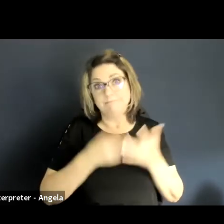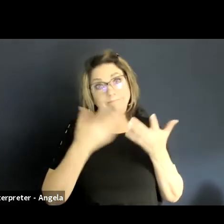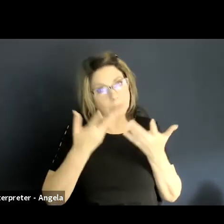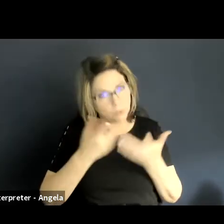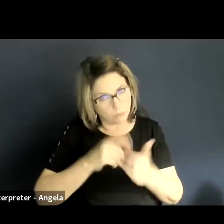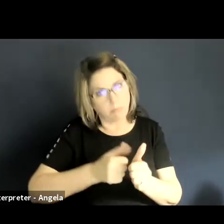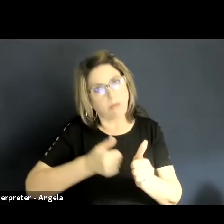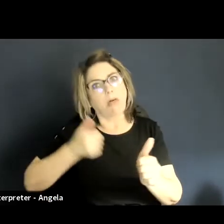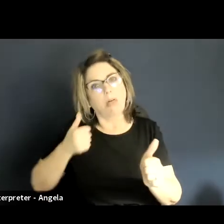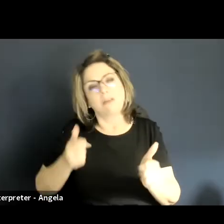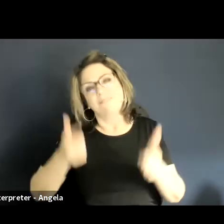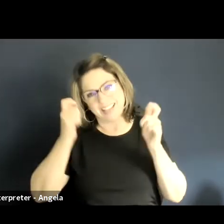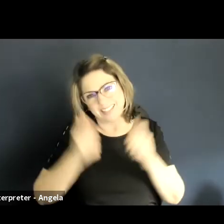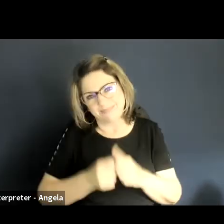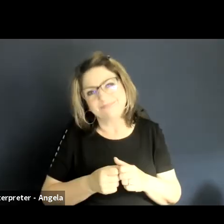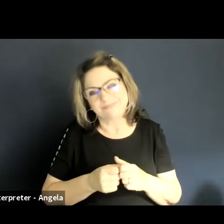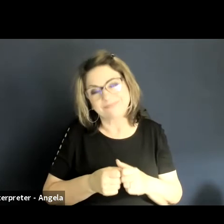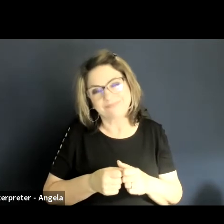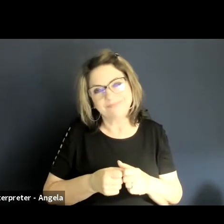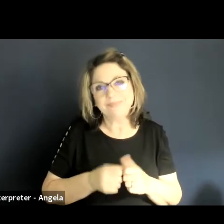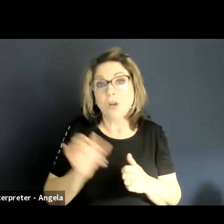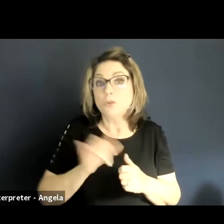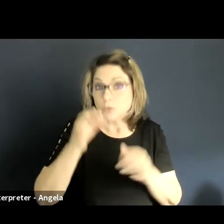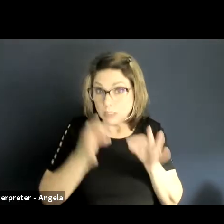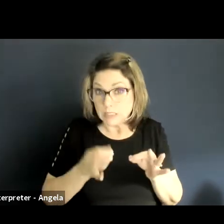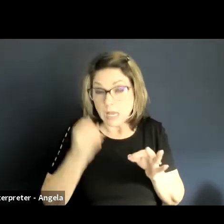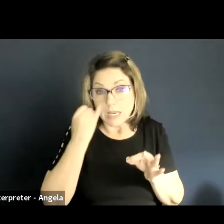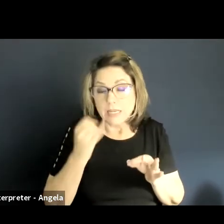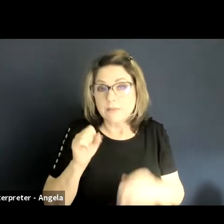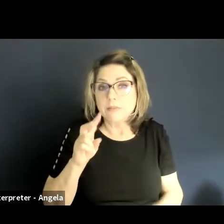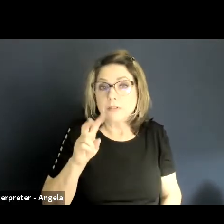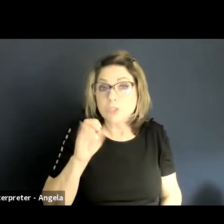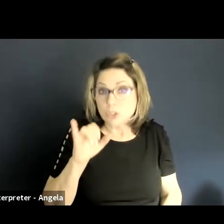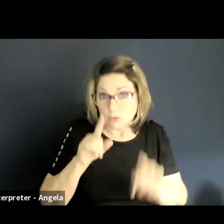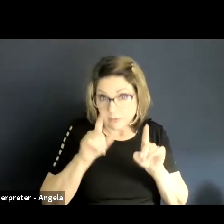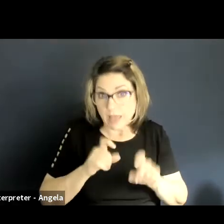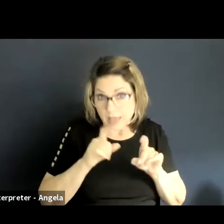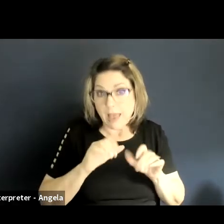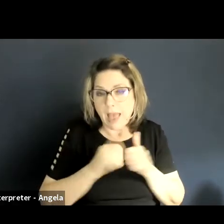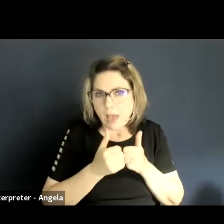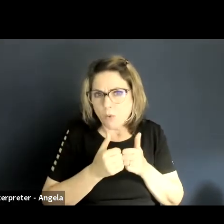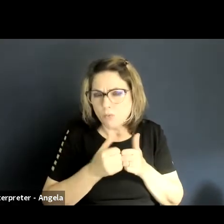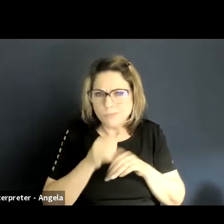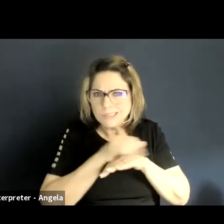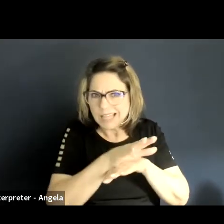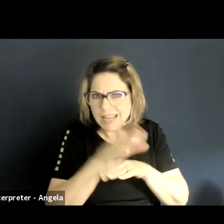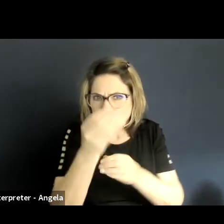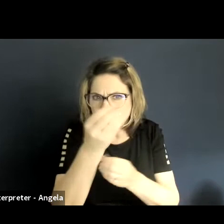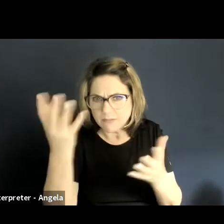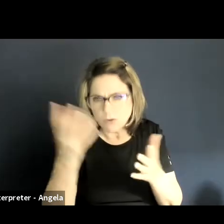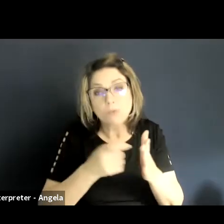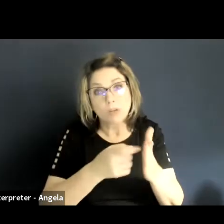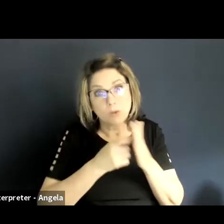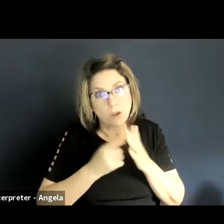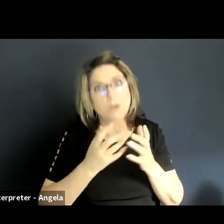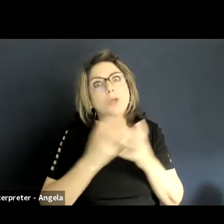behind pretty quickly. You also have to decide if you're going to do a survey and how you're going to get that information out there. It takes a lot of